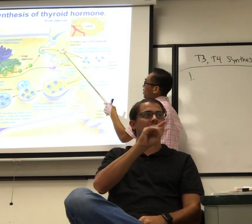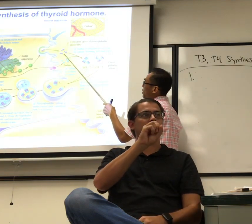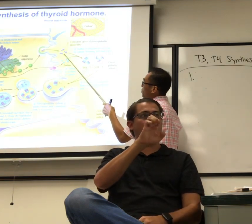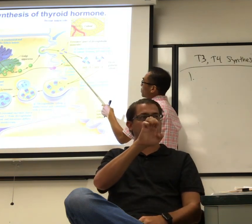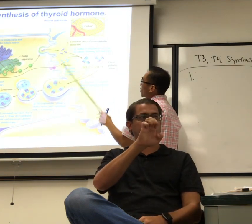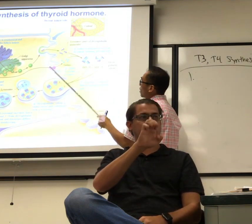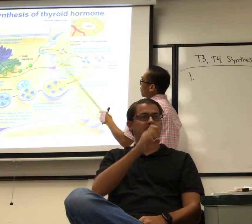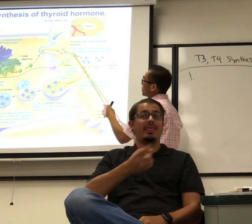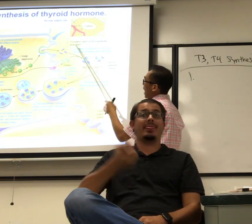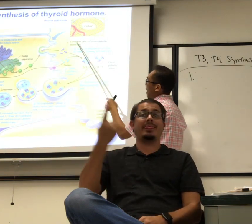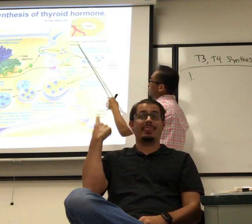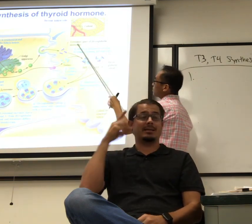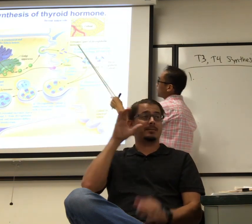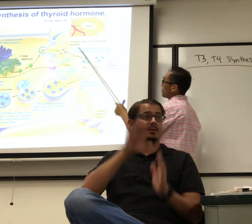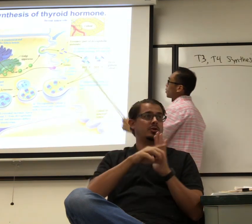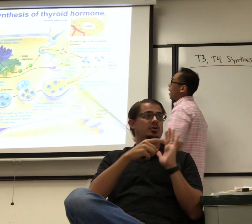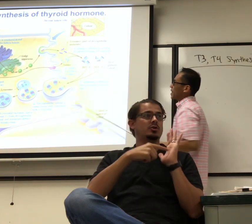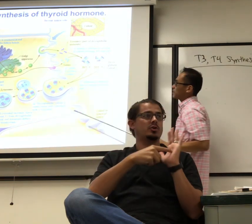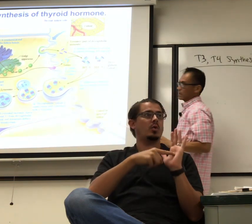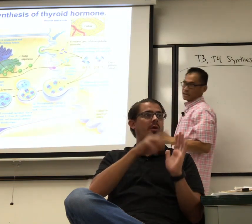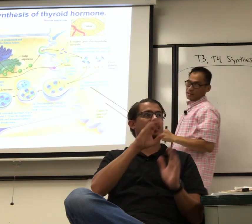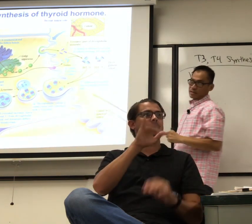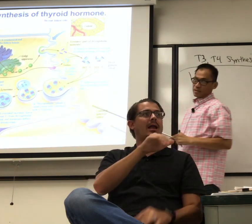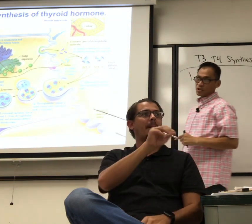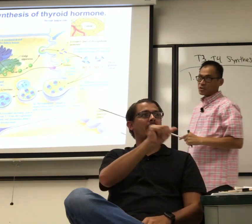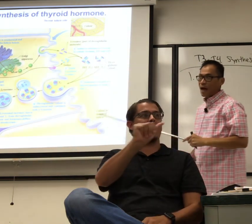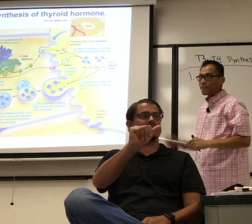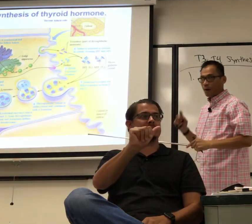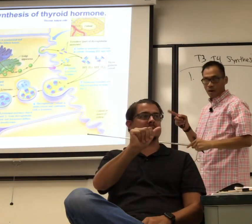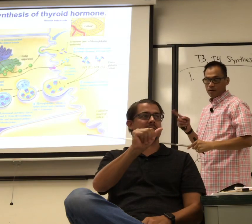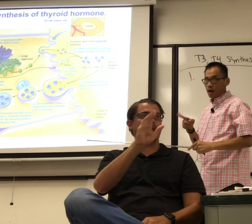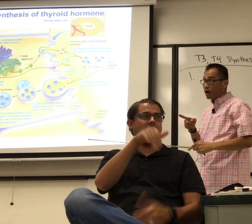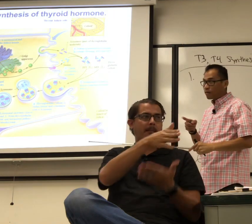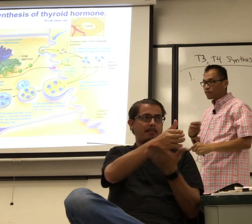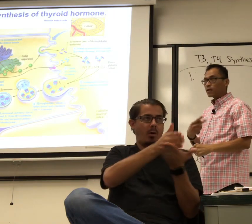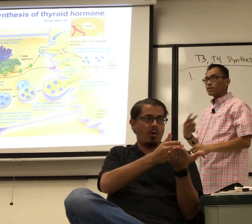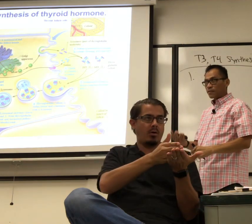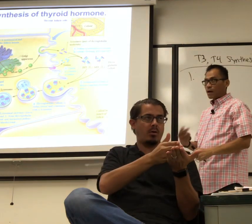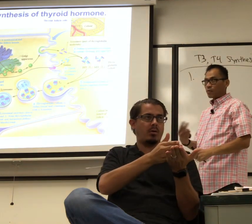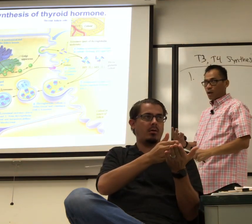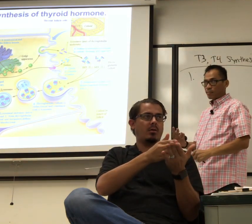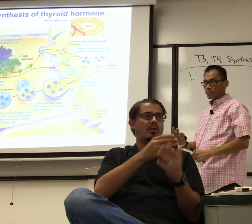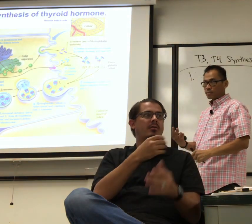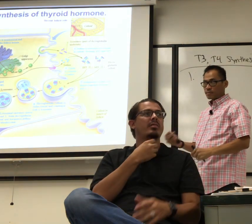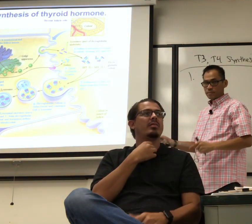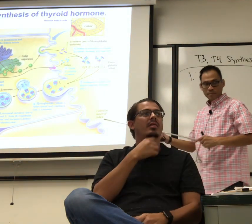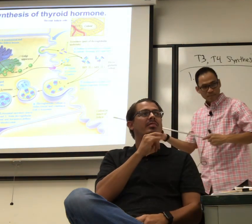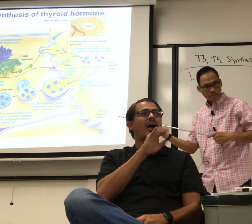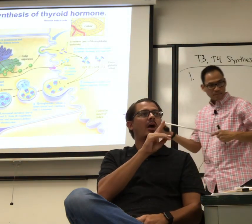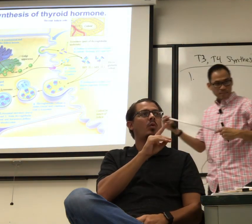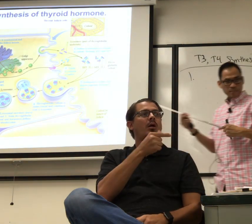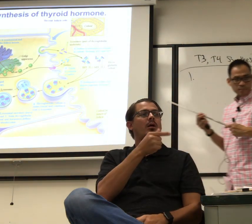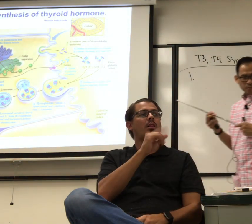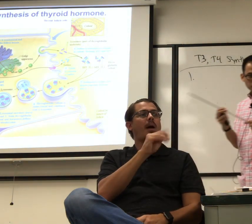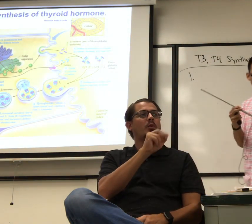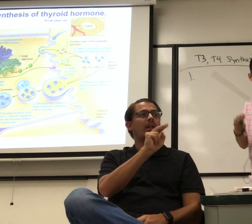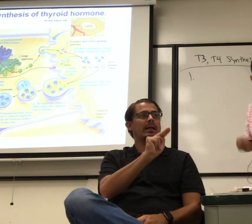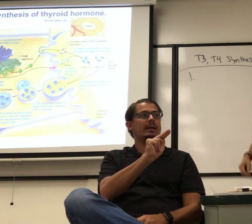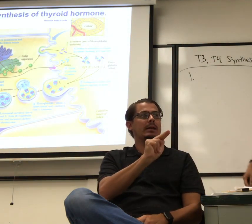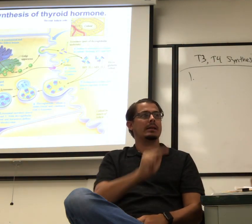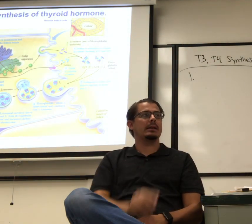it inside the cell. It's secreted, exocytosed. They're just showing you the tyrosine